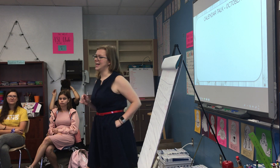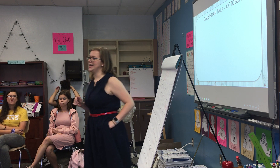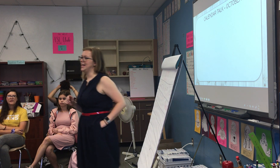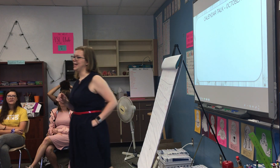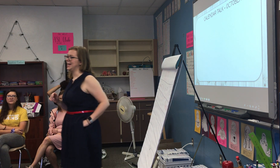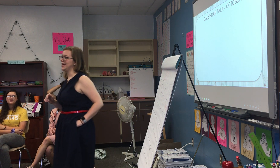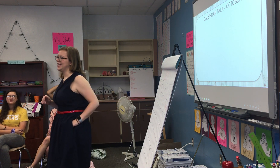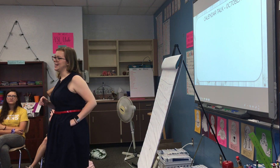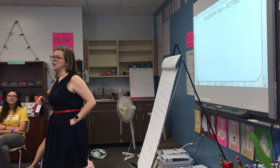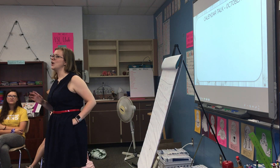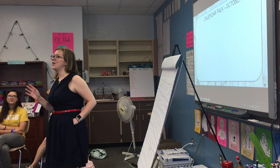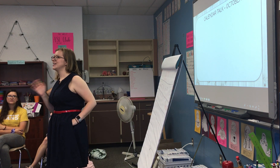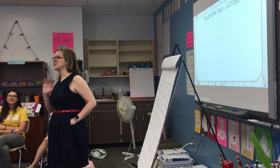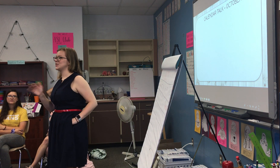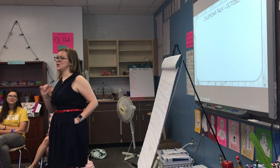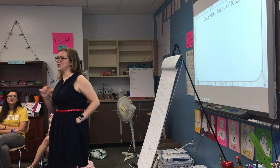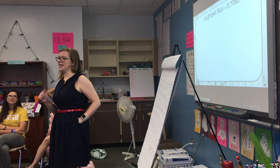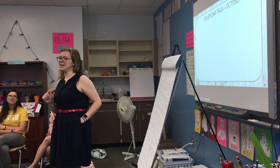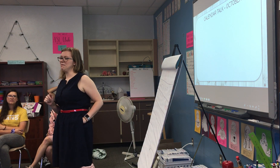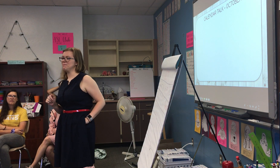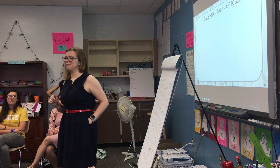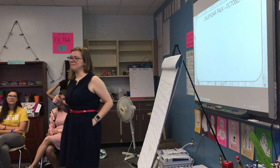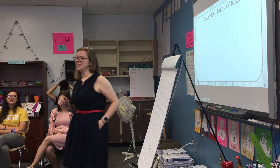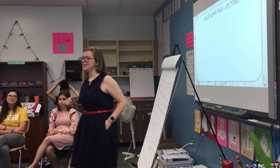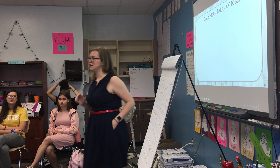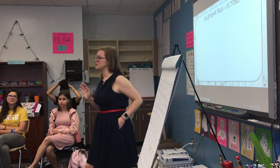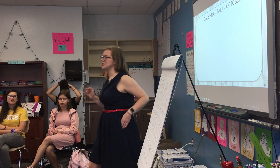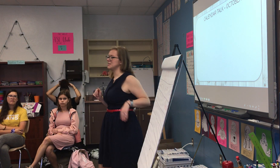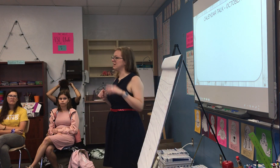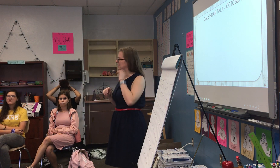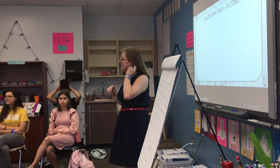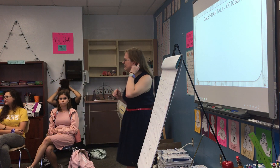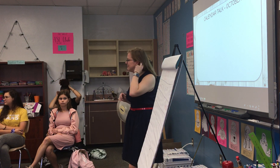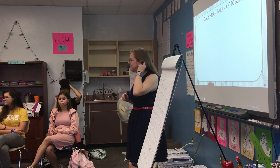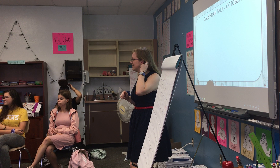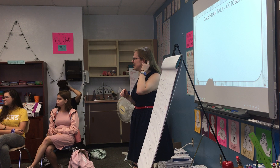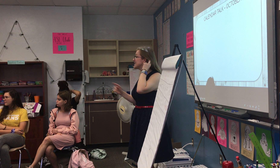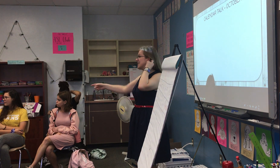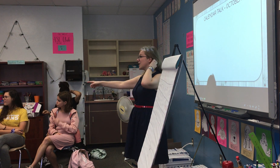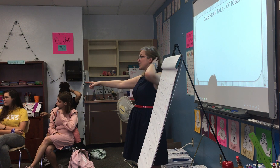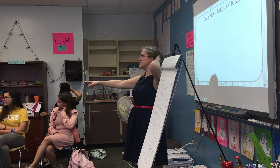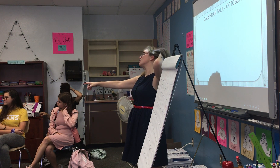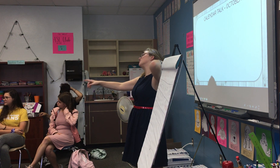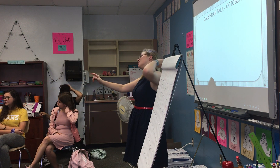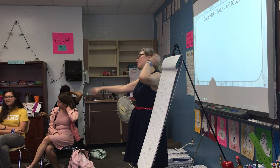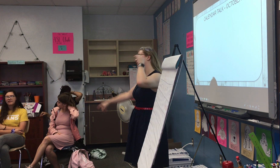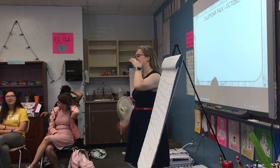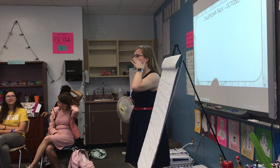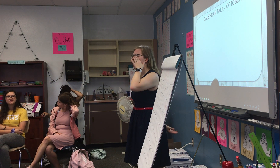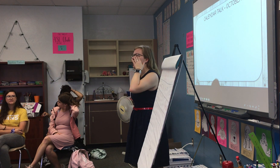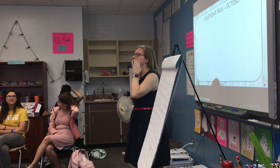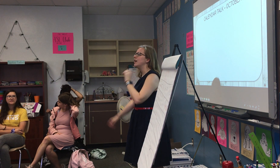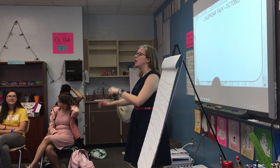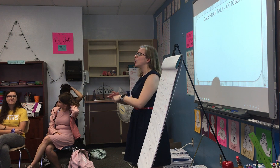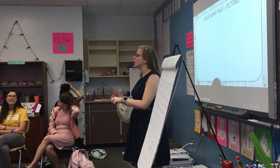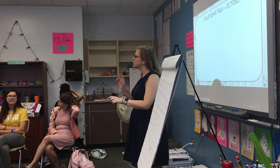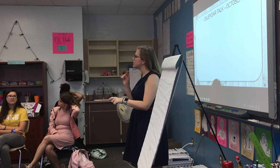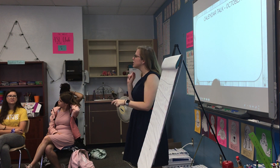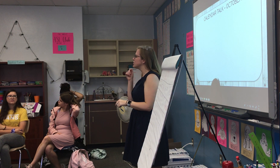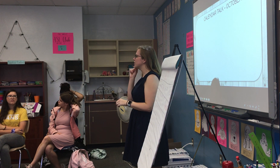candy. chocolate. No, I just don't like them. Okay, I like I can do Snickers, they're so good. You. Hershey bars when they're like